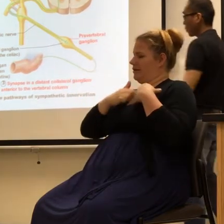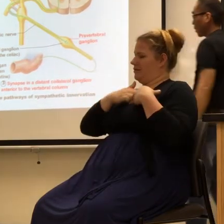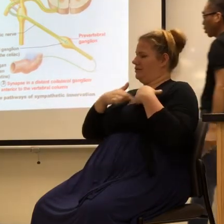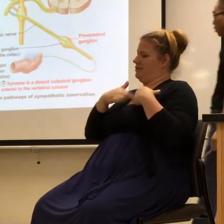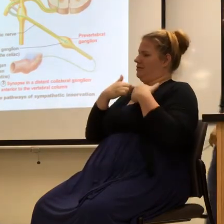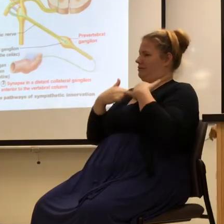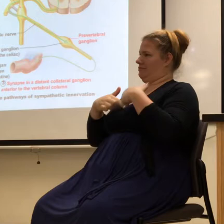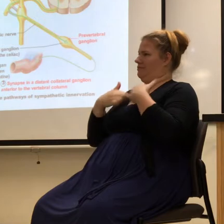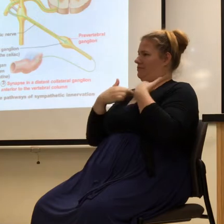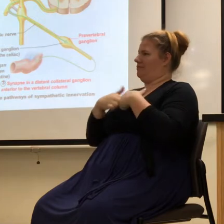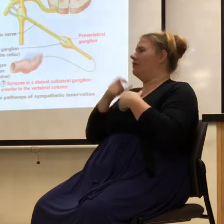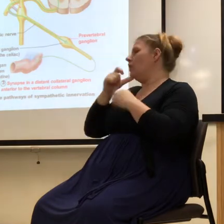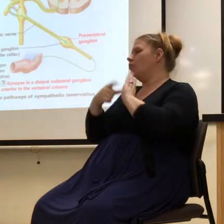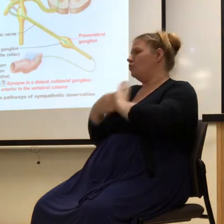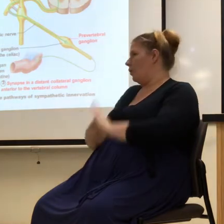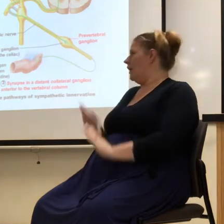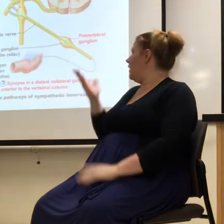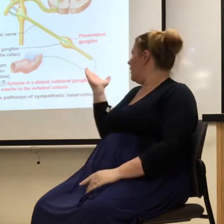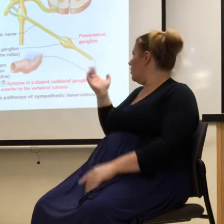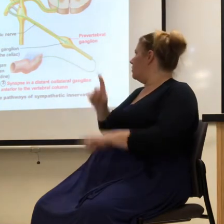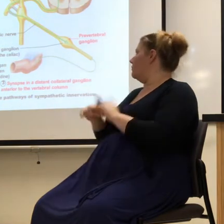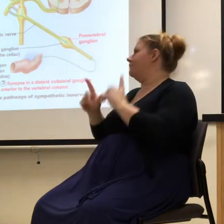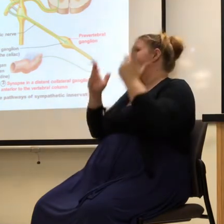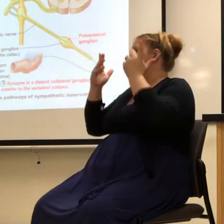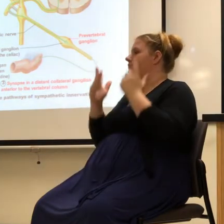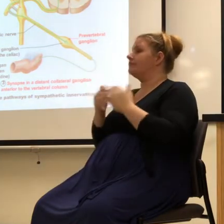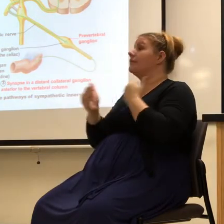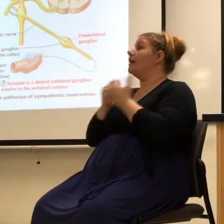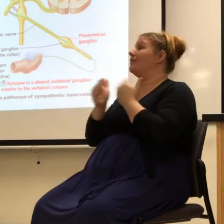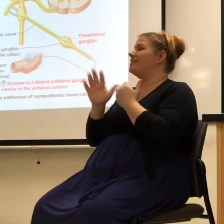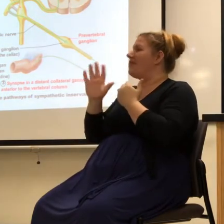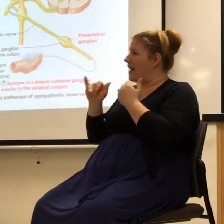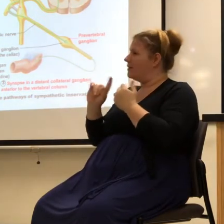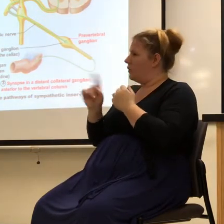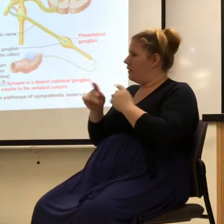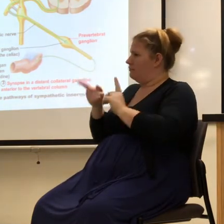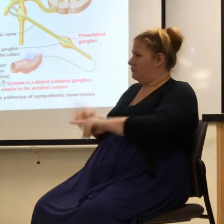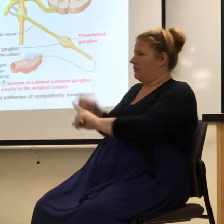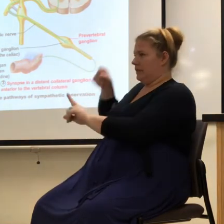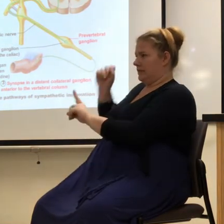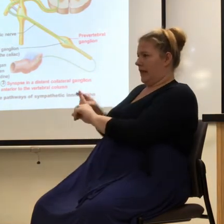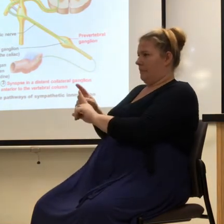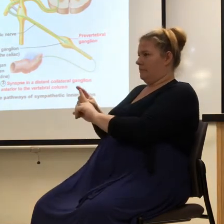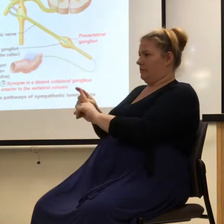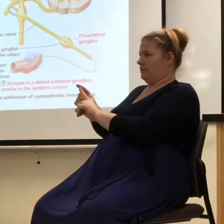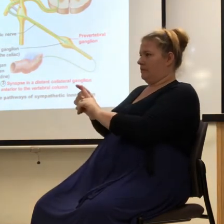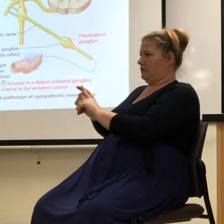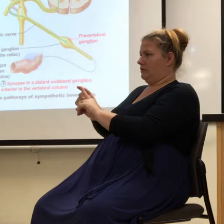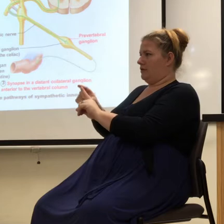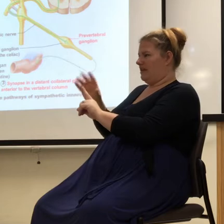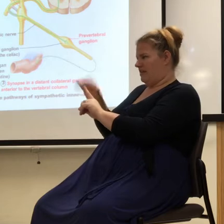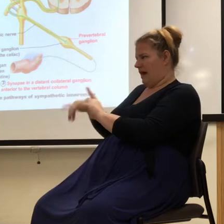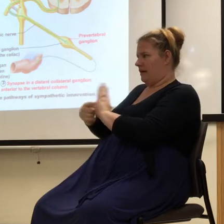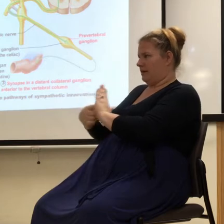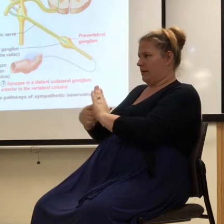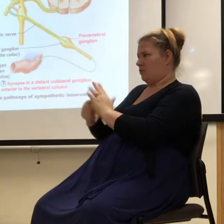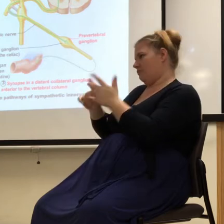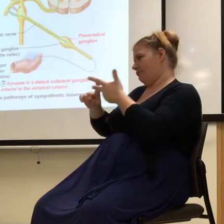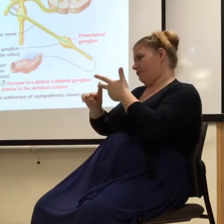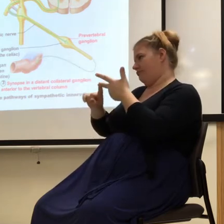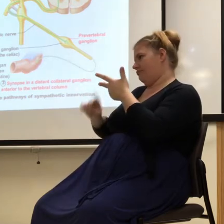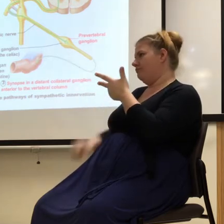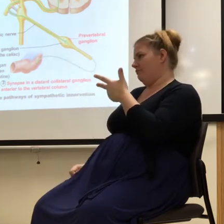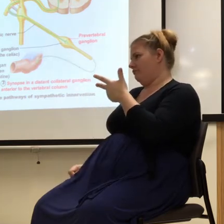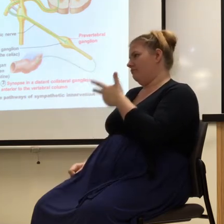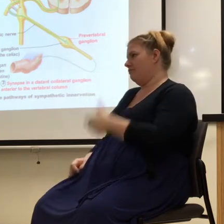show the abdominal aorta here. Okay, well anyways, that's where you synapse in this example.